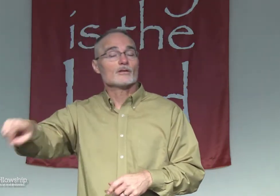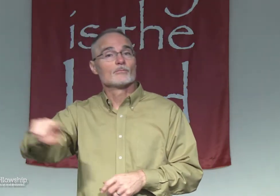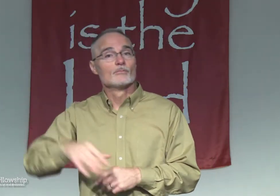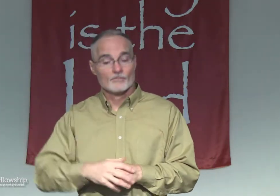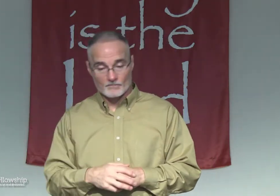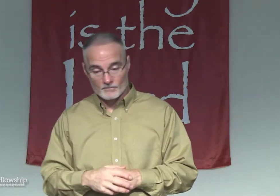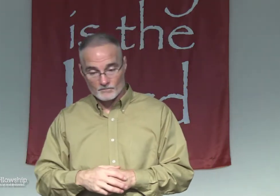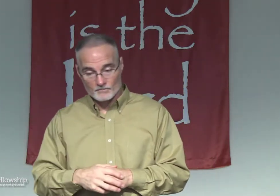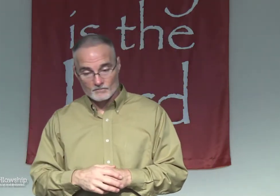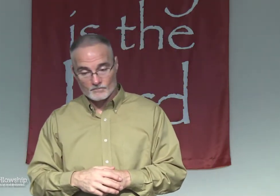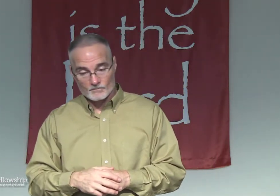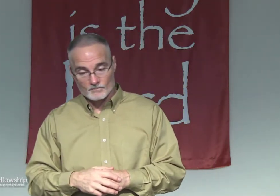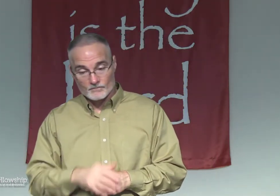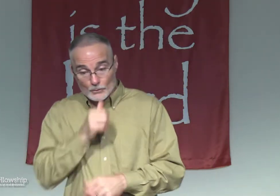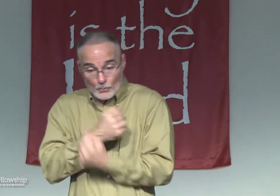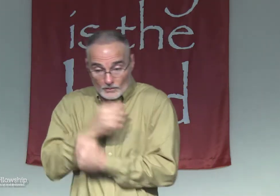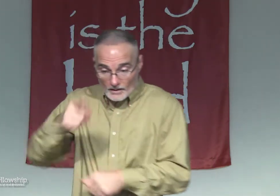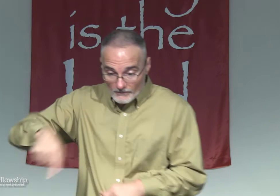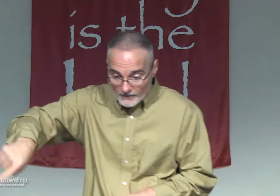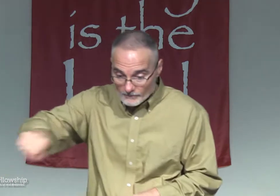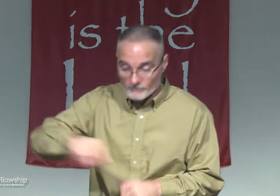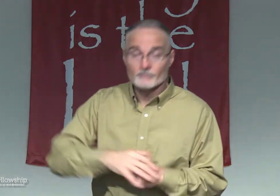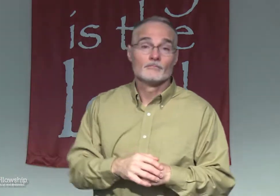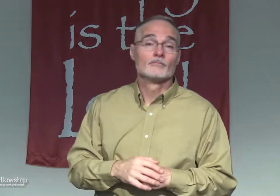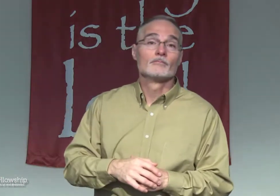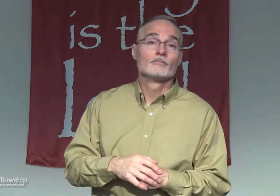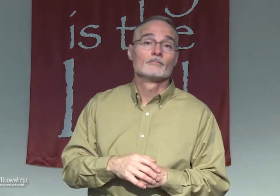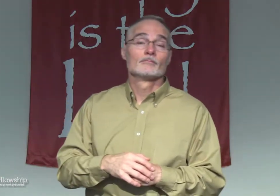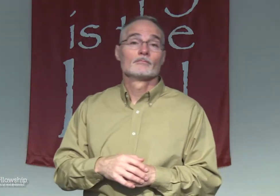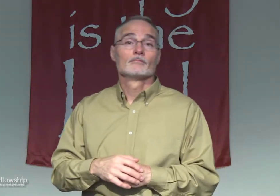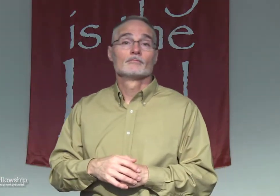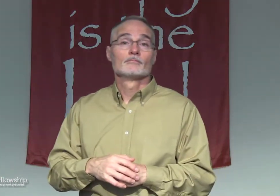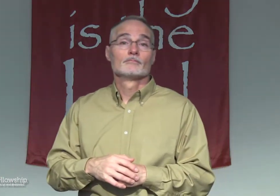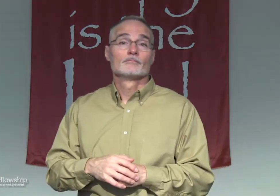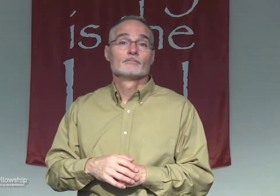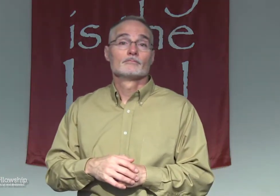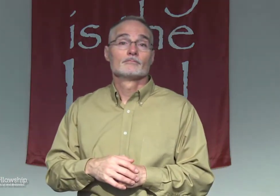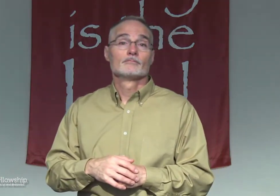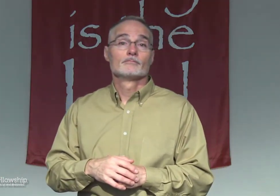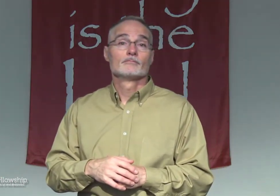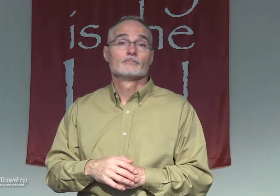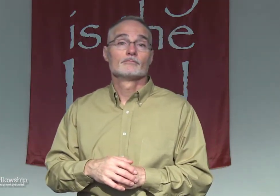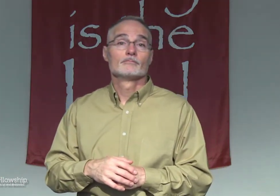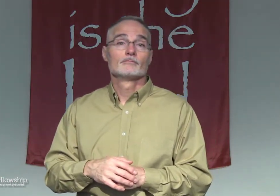example, ignoring the needs of your brothers and sisters, failing to love them,